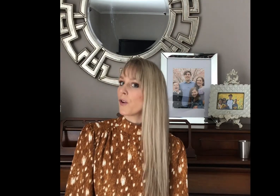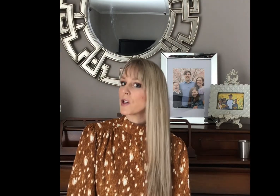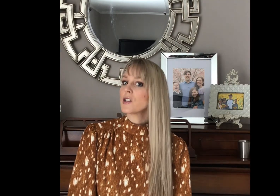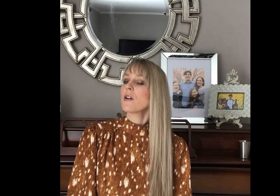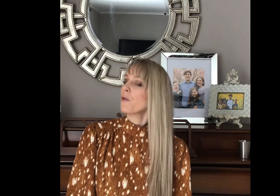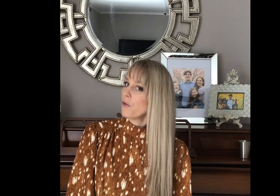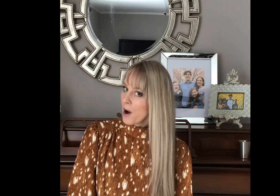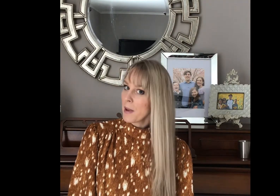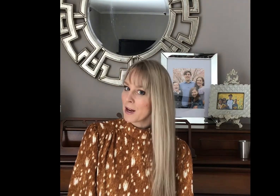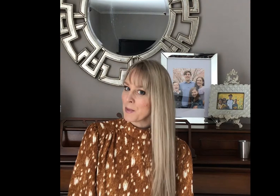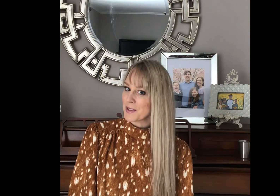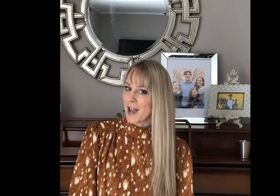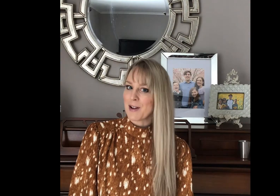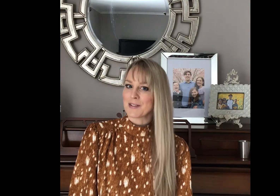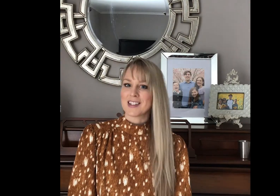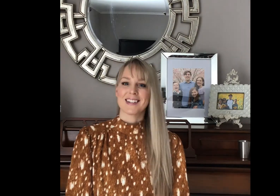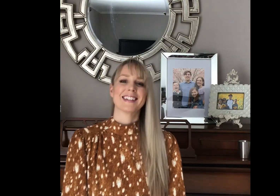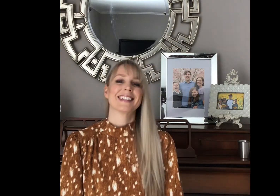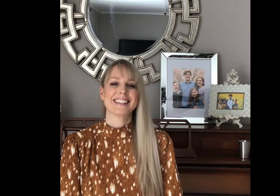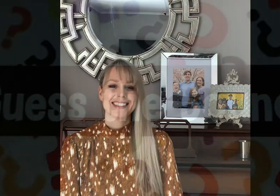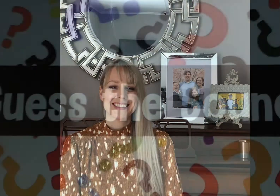first farm animal sound.